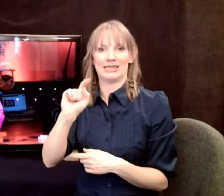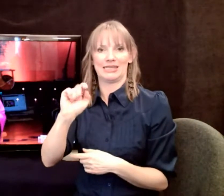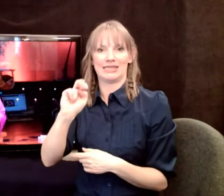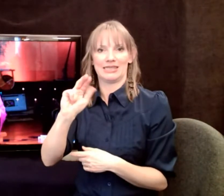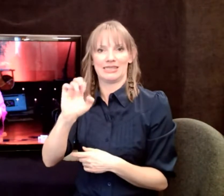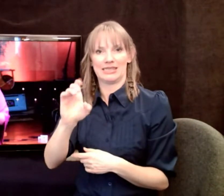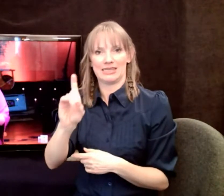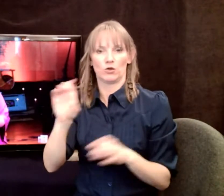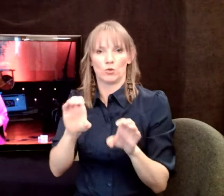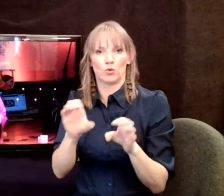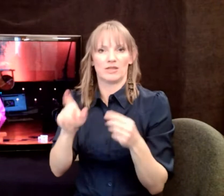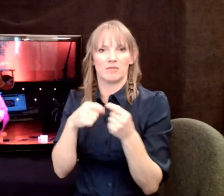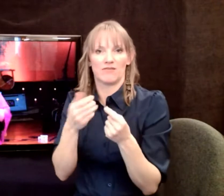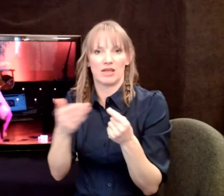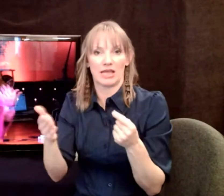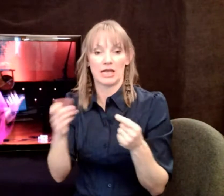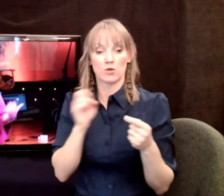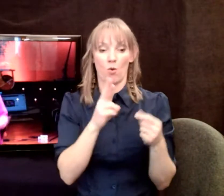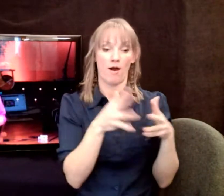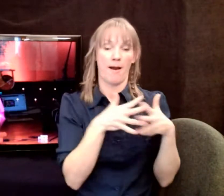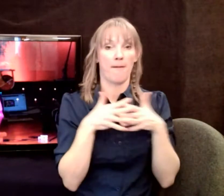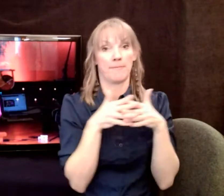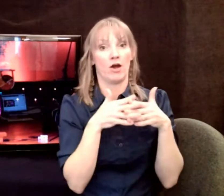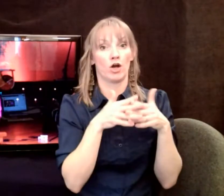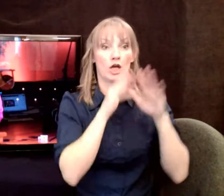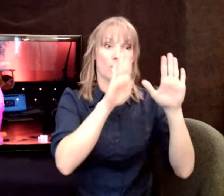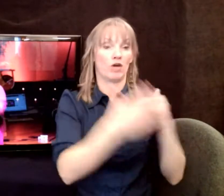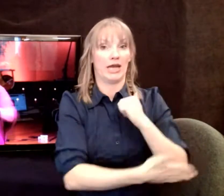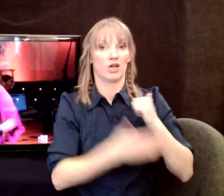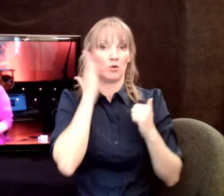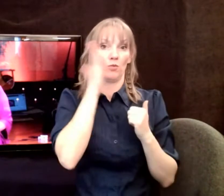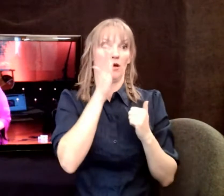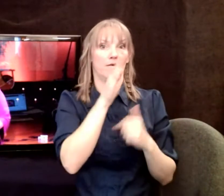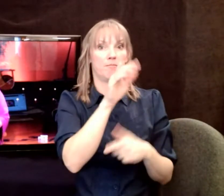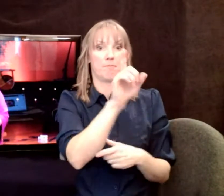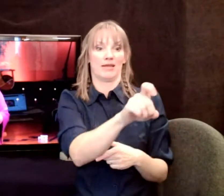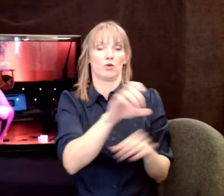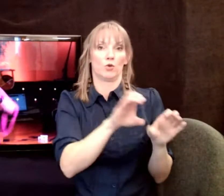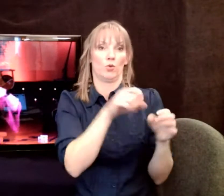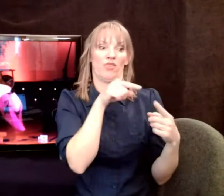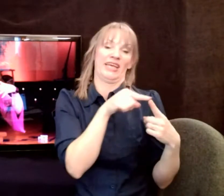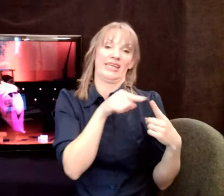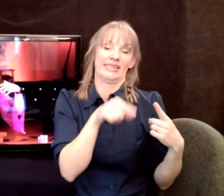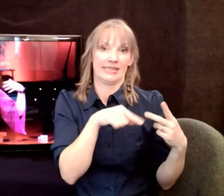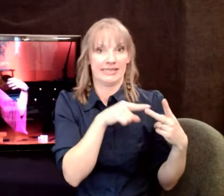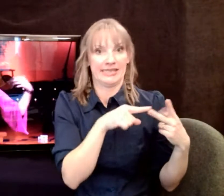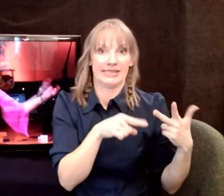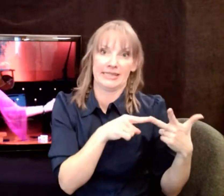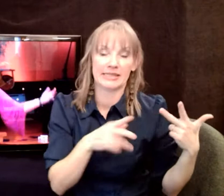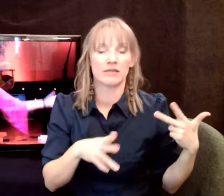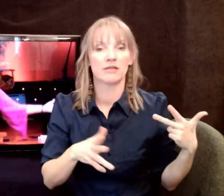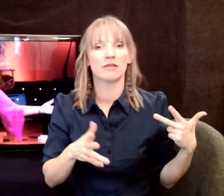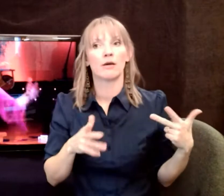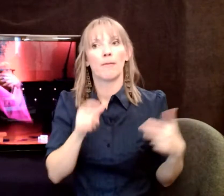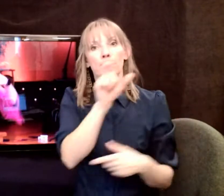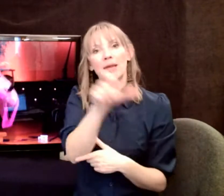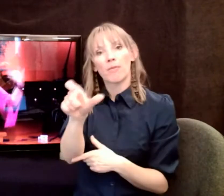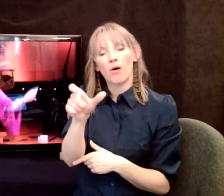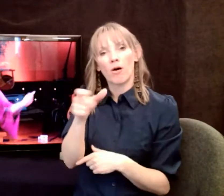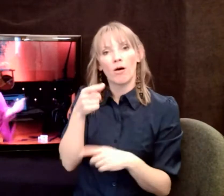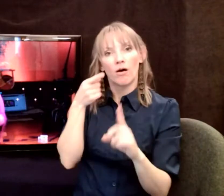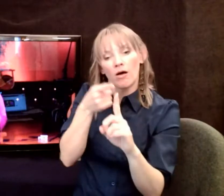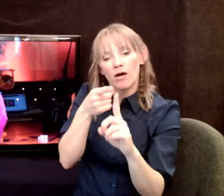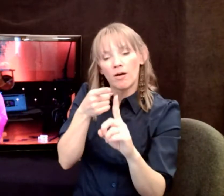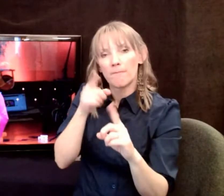that America, the great country of America, is destined to do this or that, or that people are destined for this or